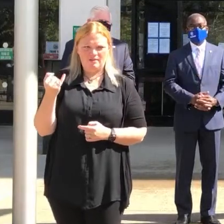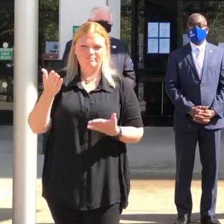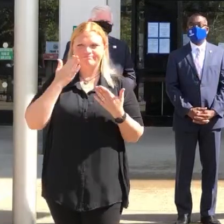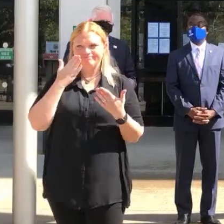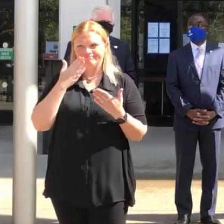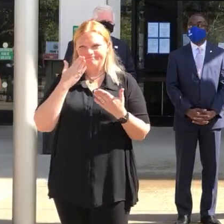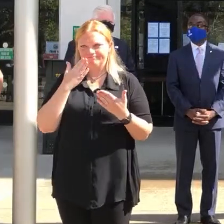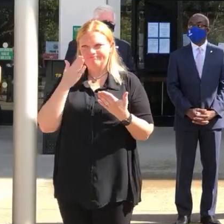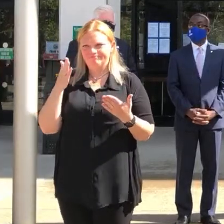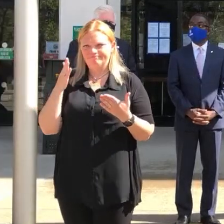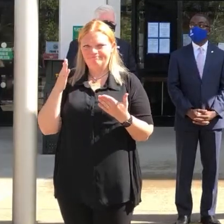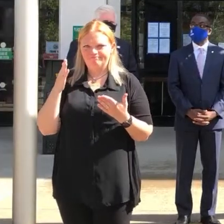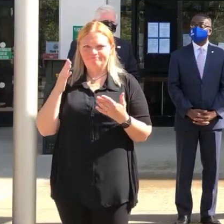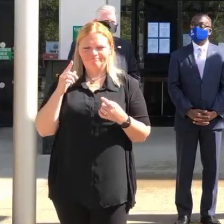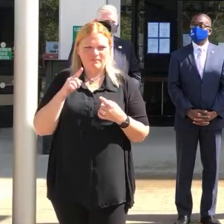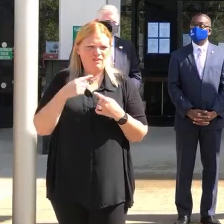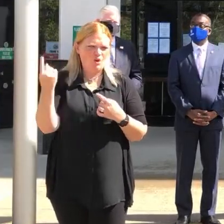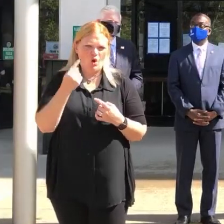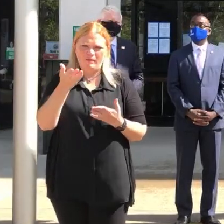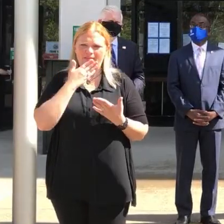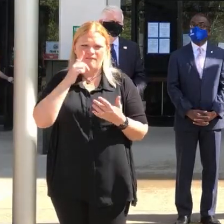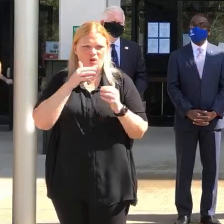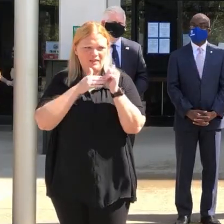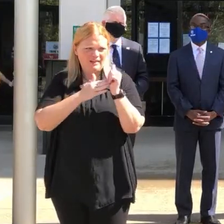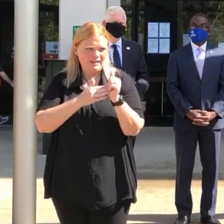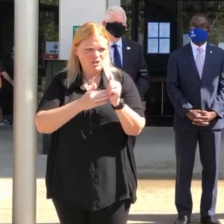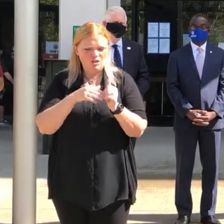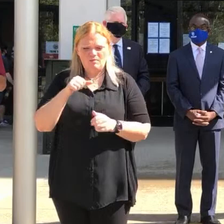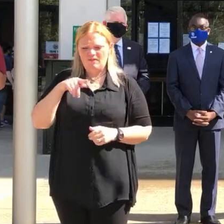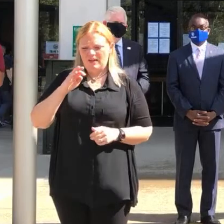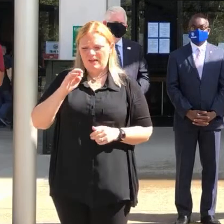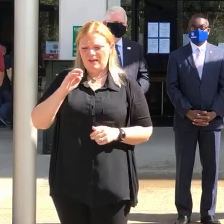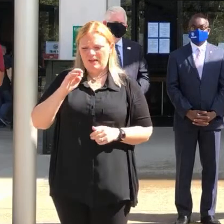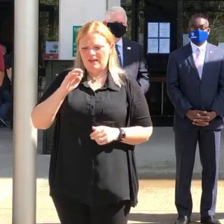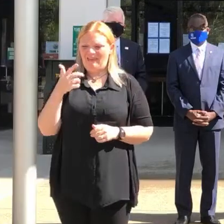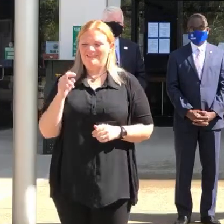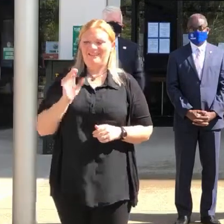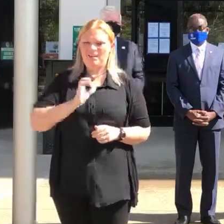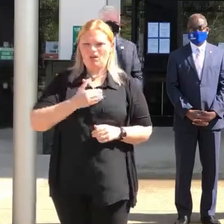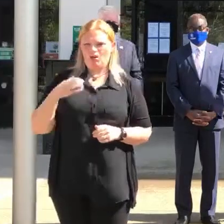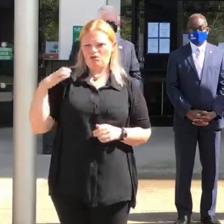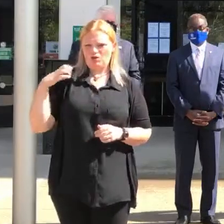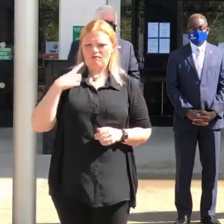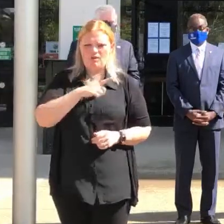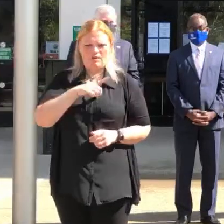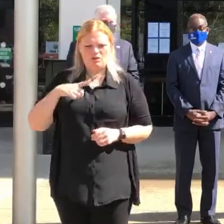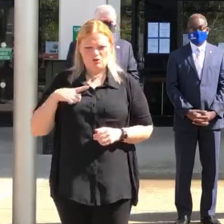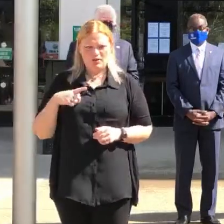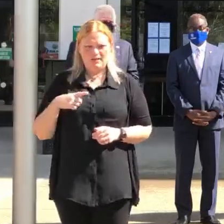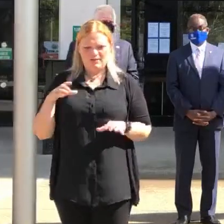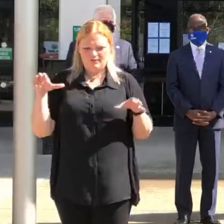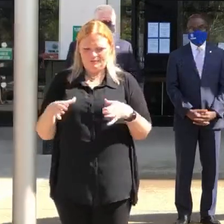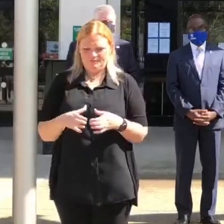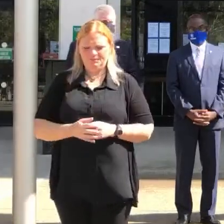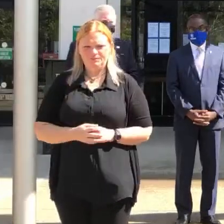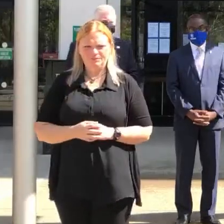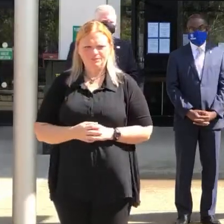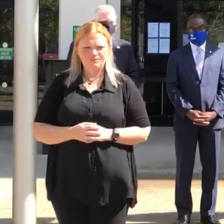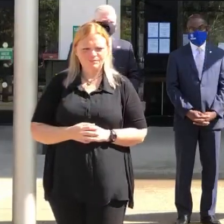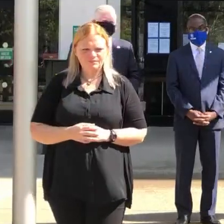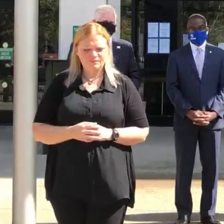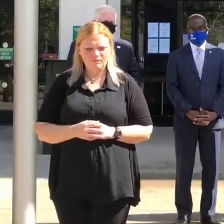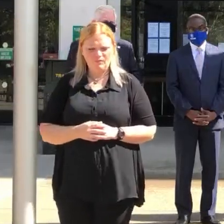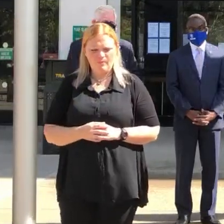them. As always, we're thankful for the leadership of April Baskin, our chair of our legislative body. So